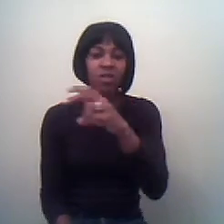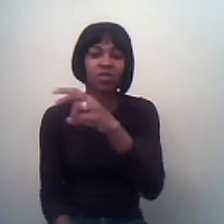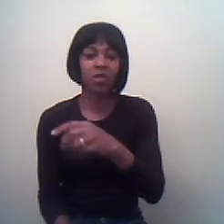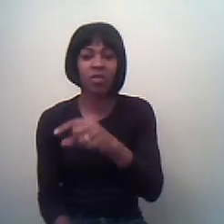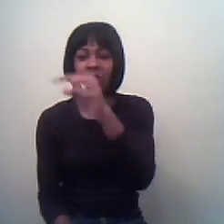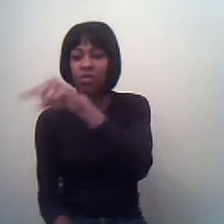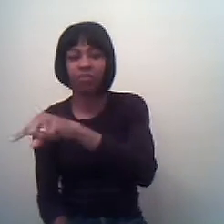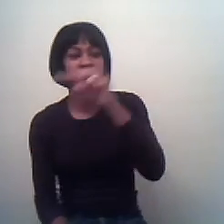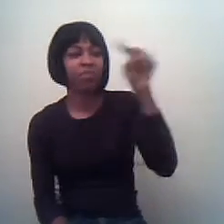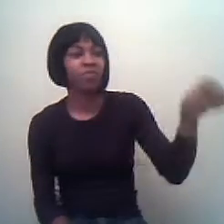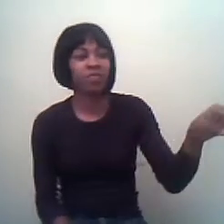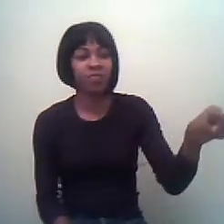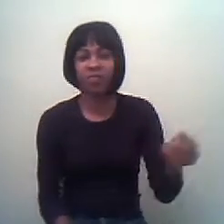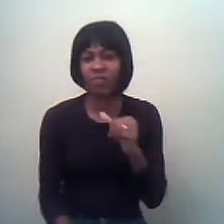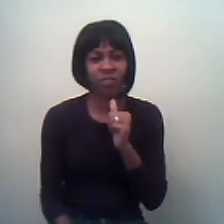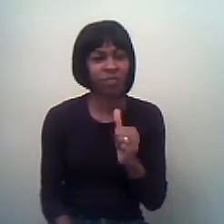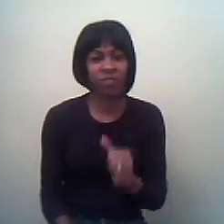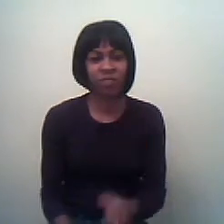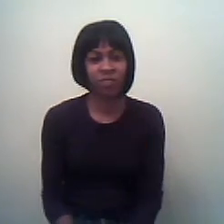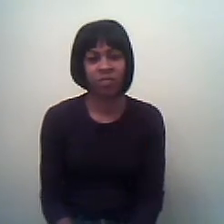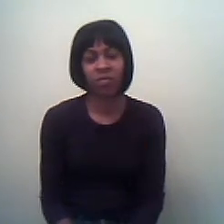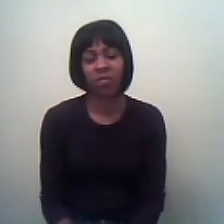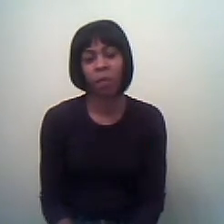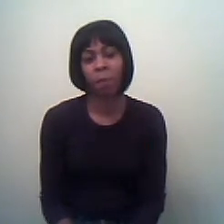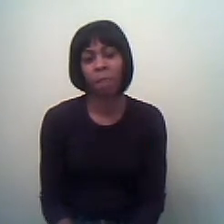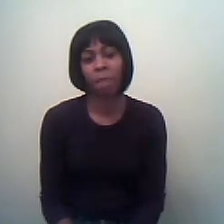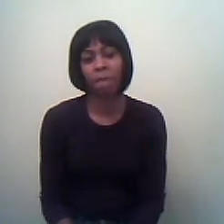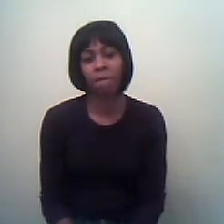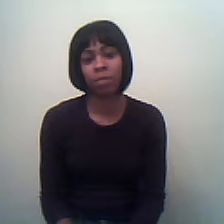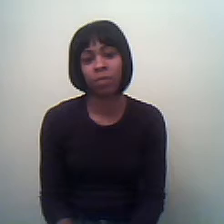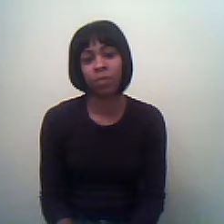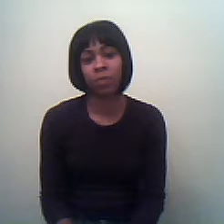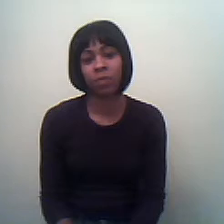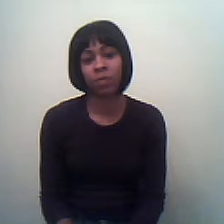One has to be aware of the wind and the direction from which the wind is coming.